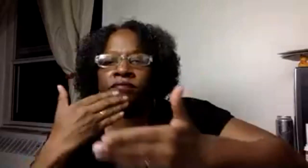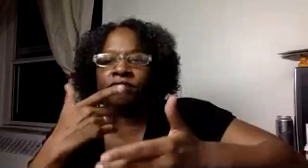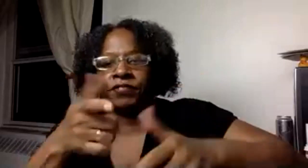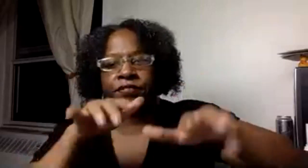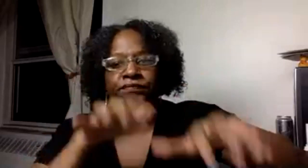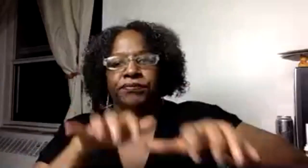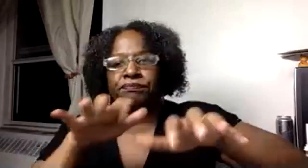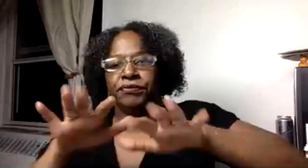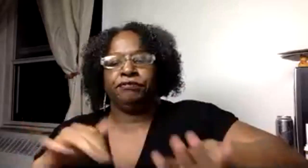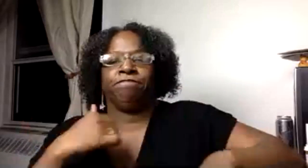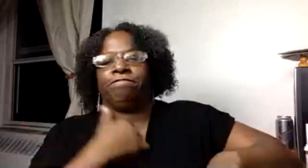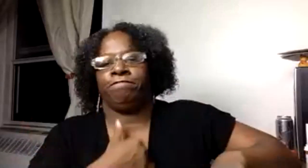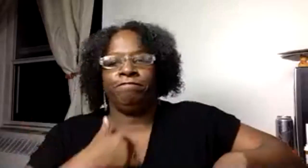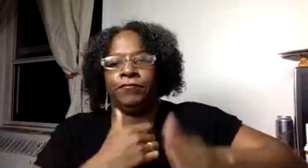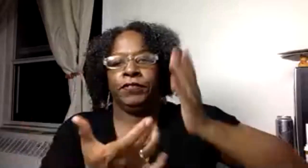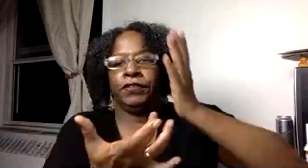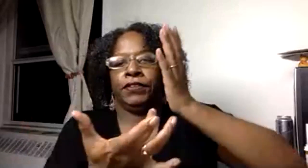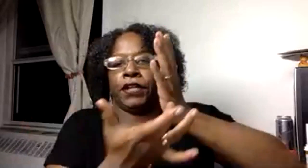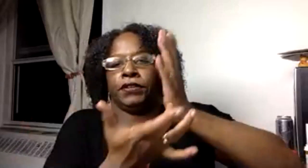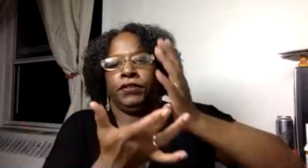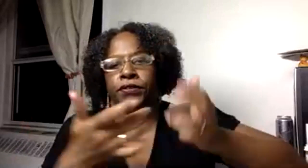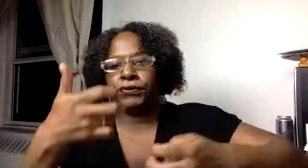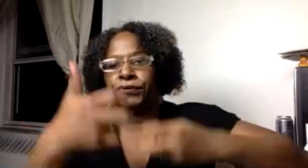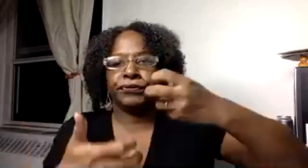Hi, I'm one of the interpreters, so I'm just not sure what the plan is.